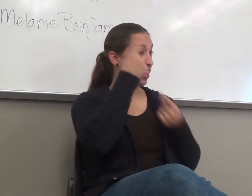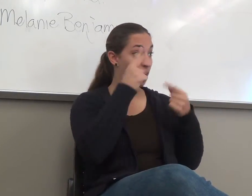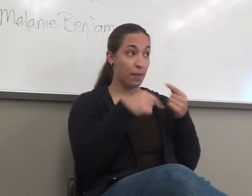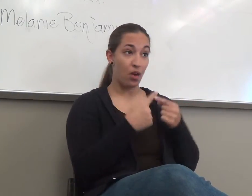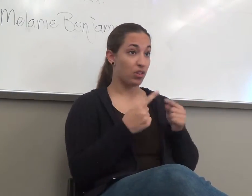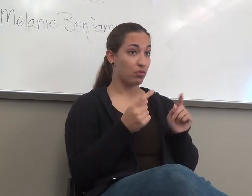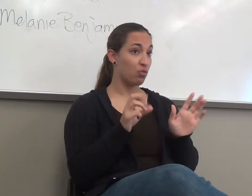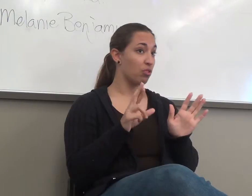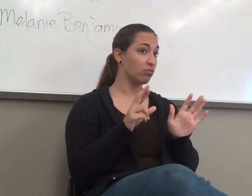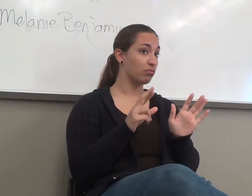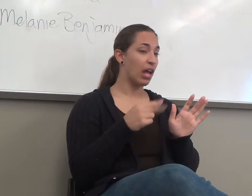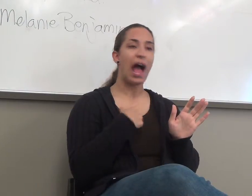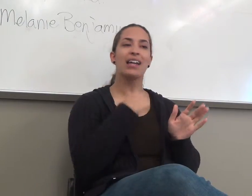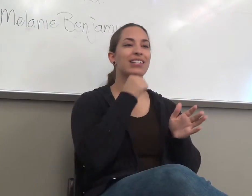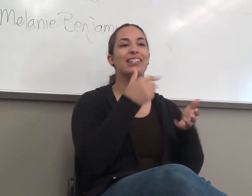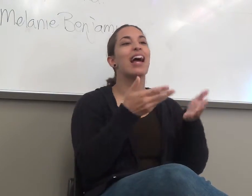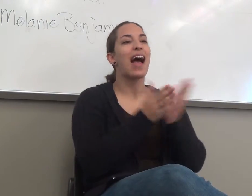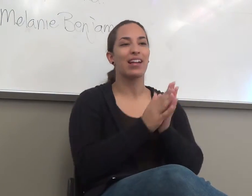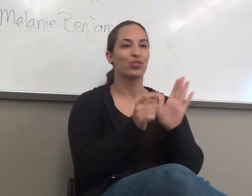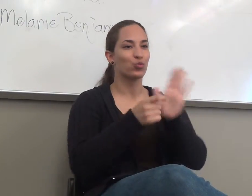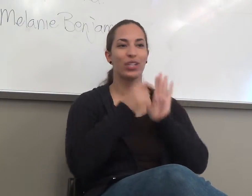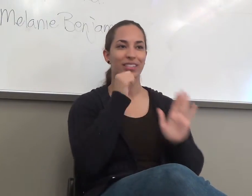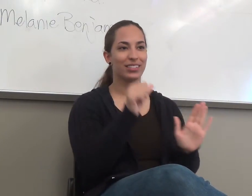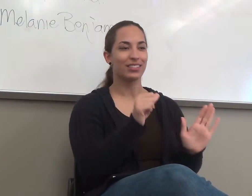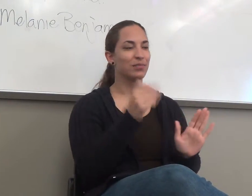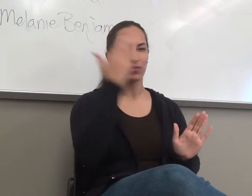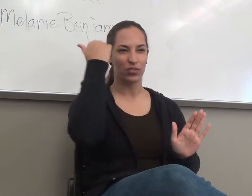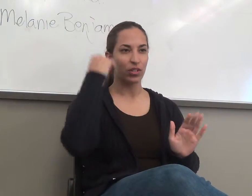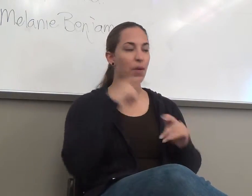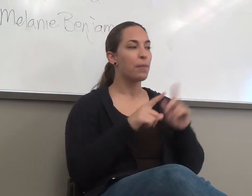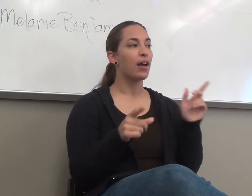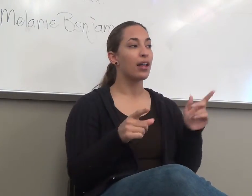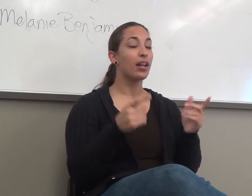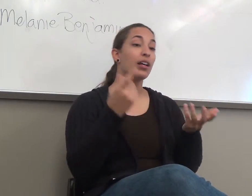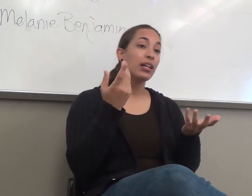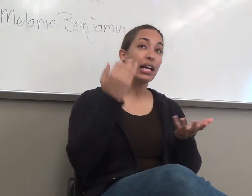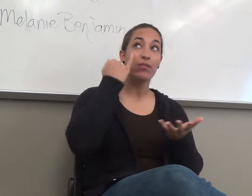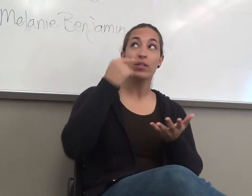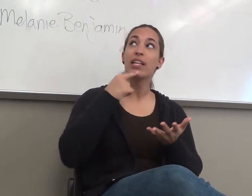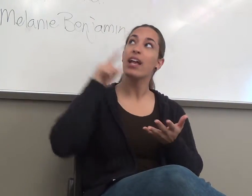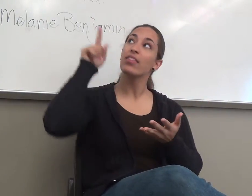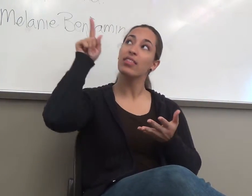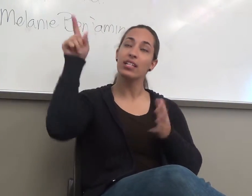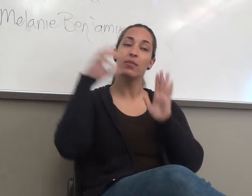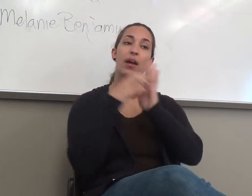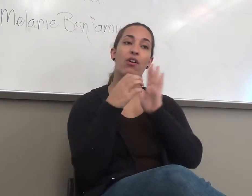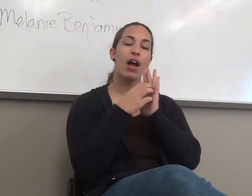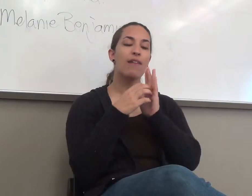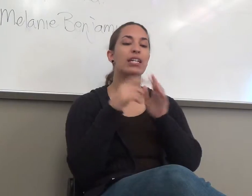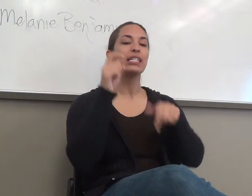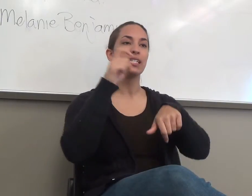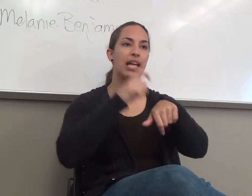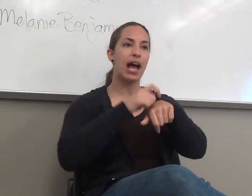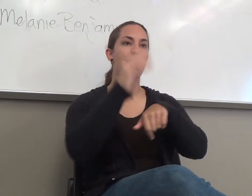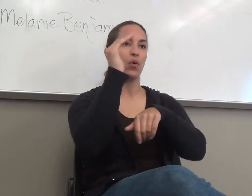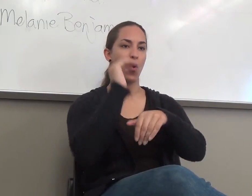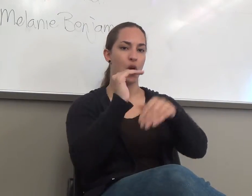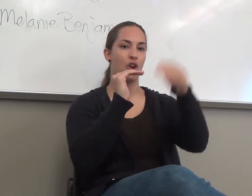I didn't ask you. But if we're saying this is gonna be in time order, this happened, then this happened, then this happened, then this happened. Yeah, what